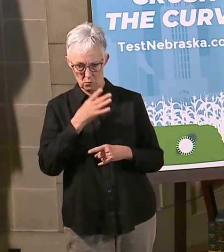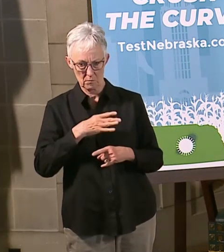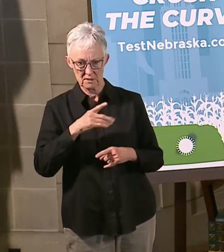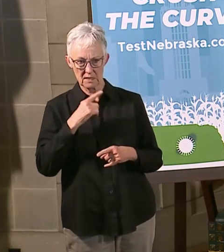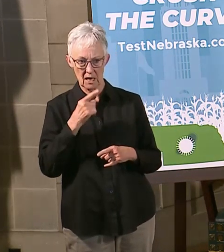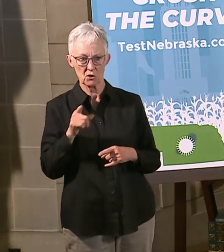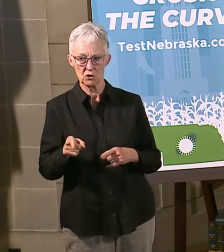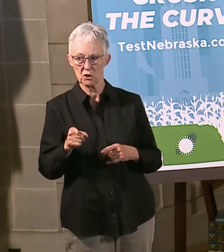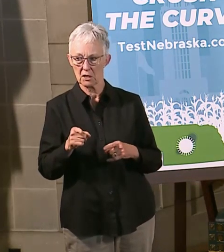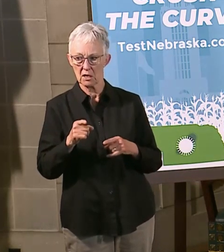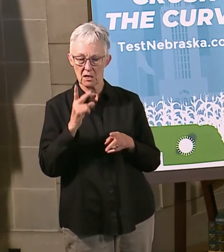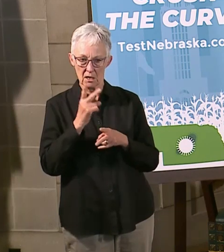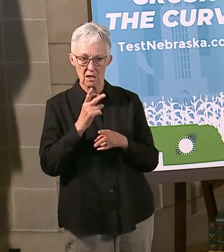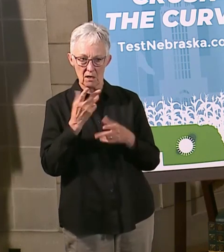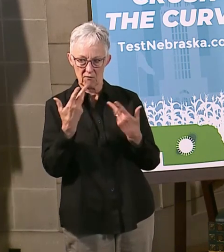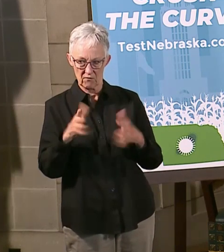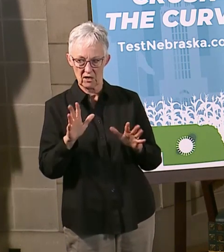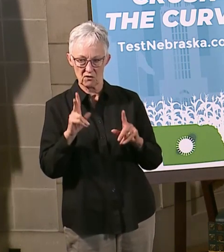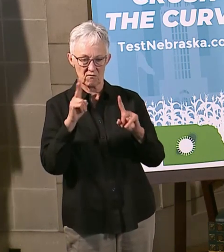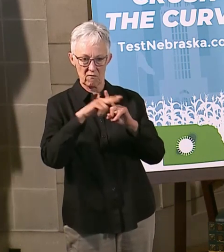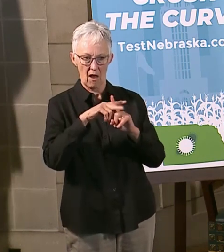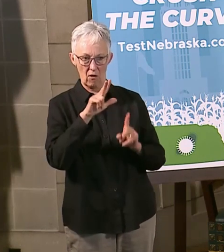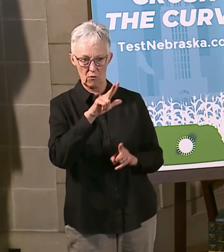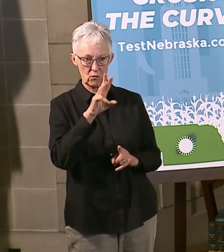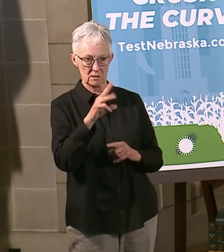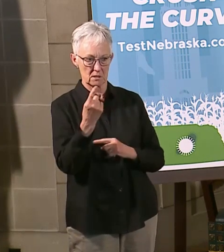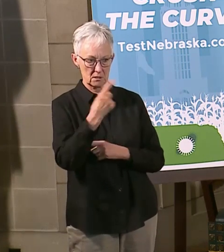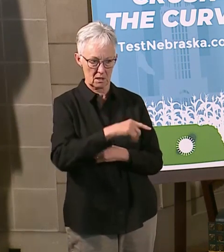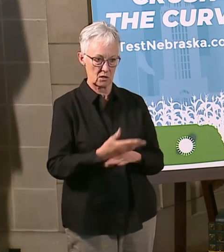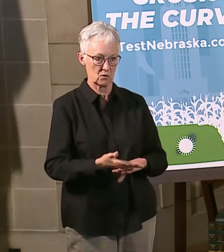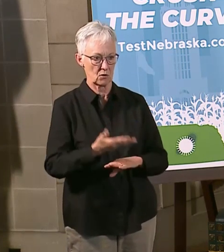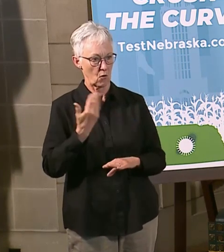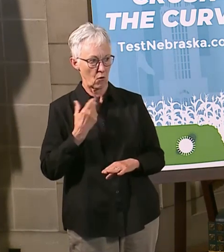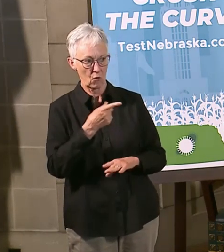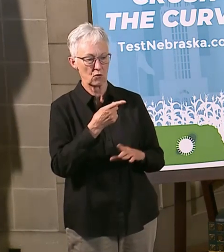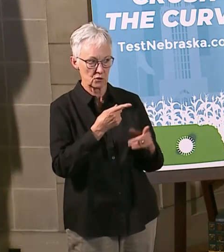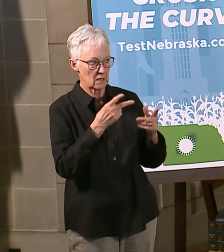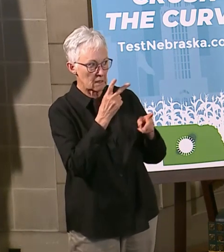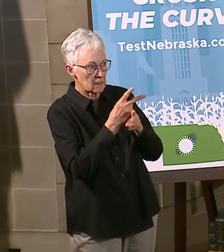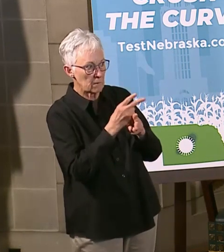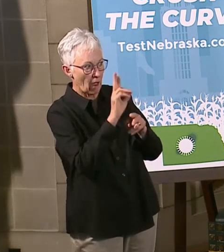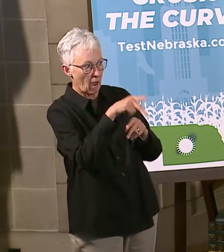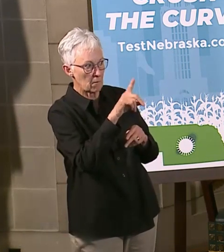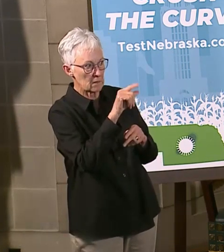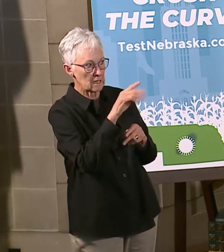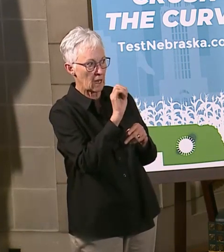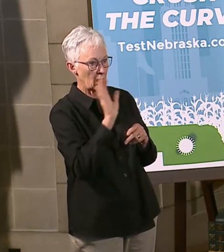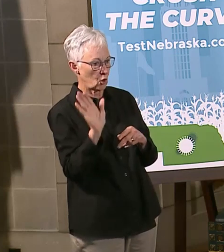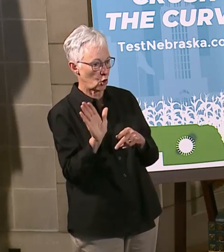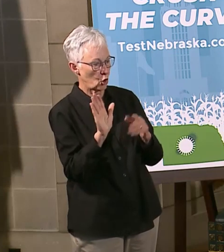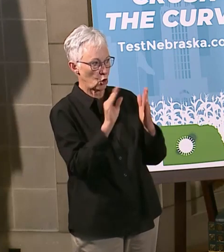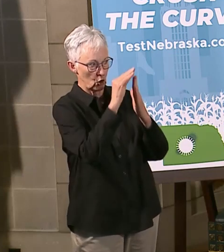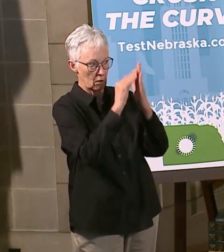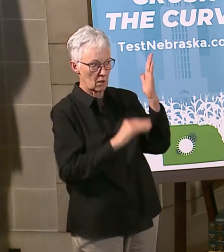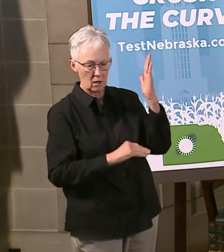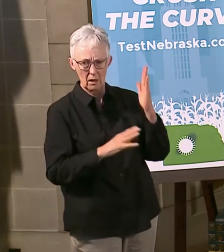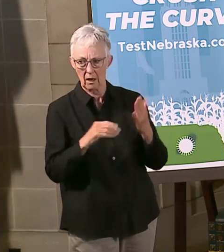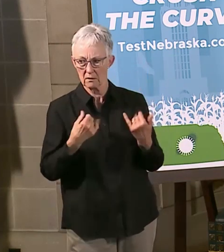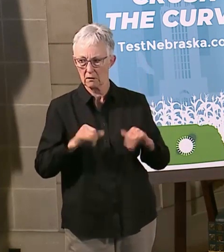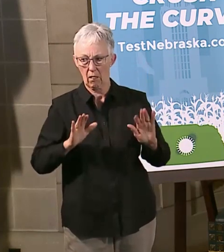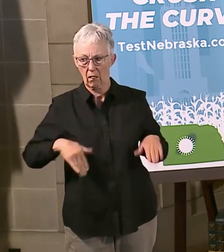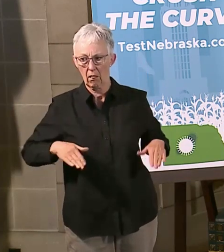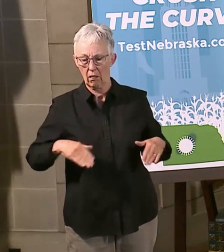keep her claim up to date. However, she still hasn't received any money. Others in our office are also still waiting. What is holding up some of the unemployment claims,